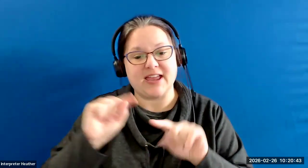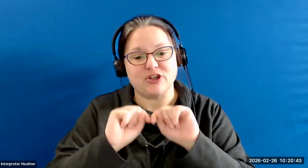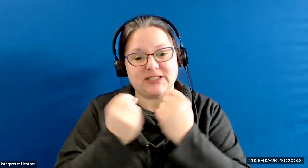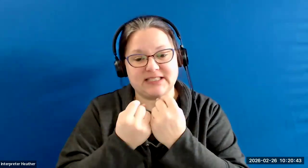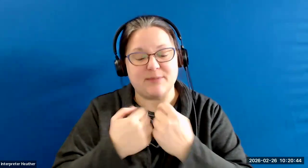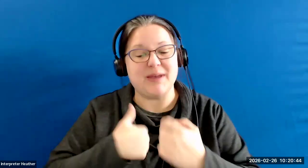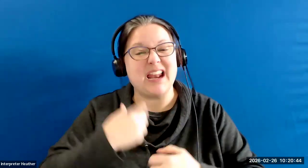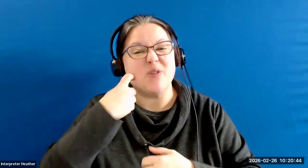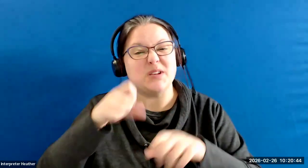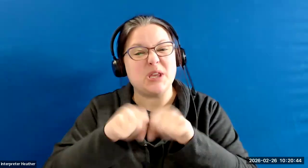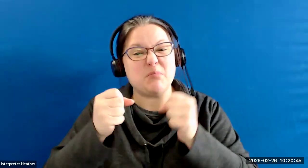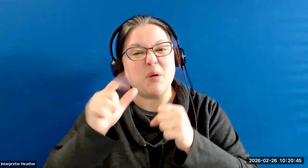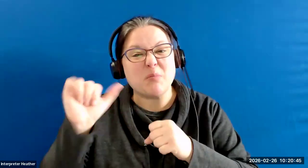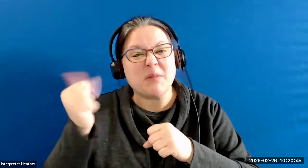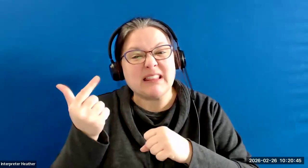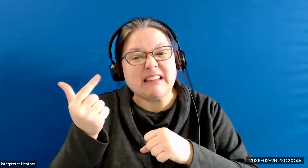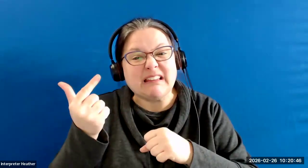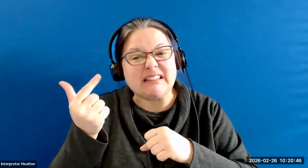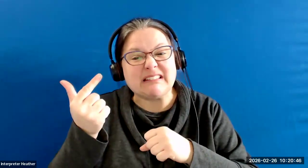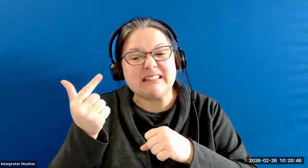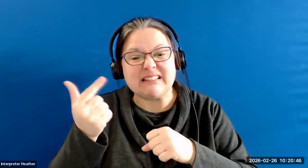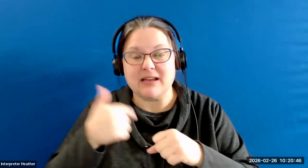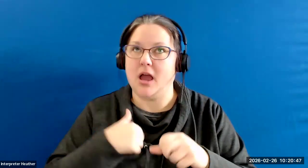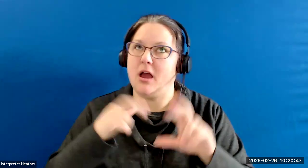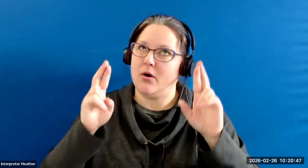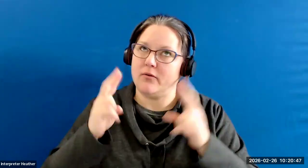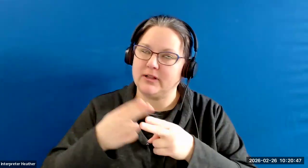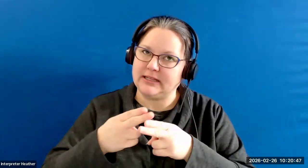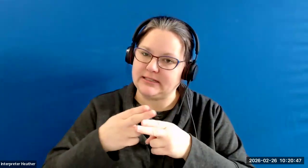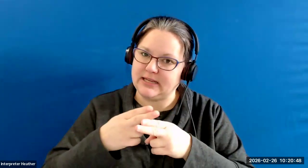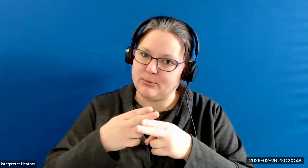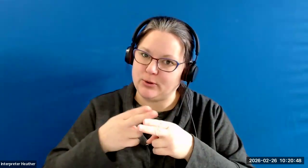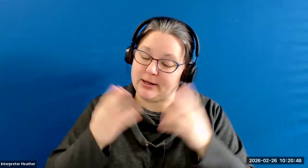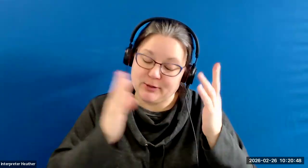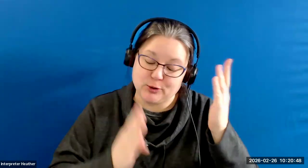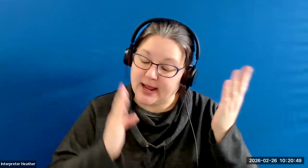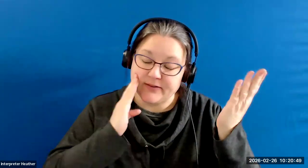I have hopefully a temporary, but who knows,